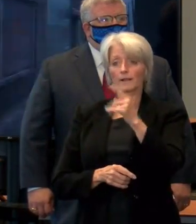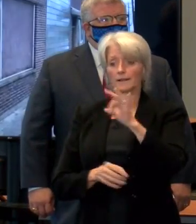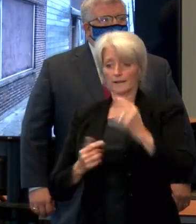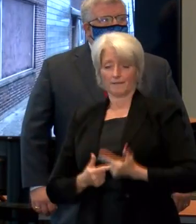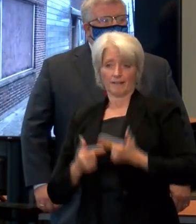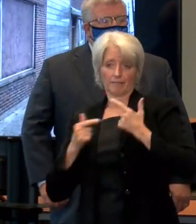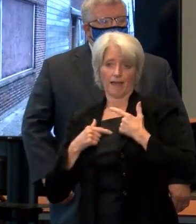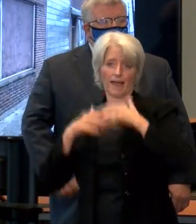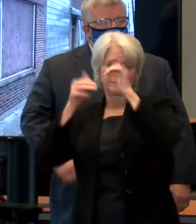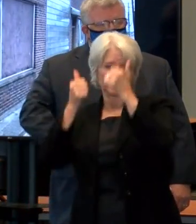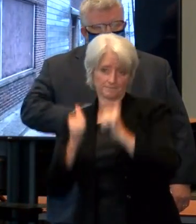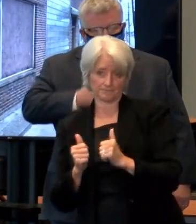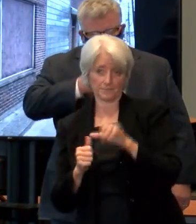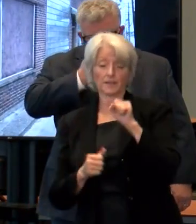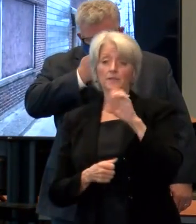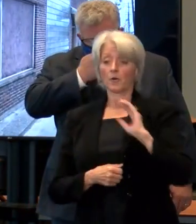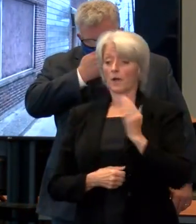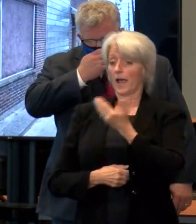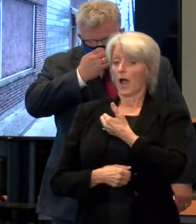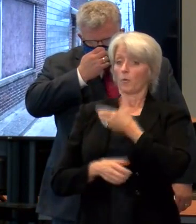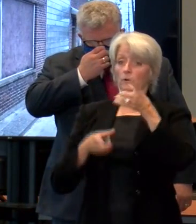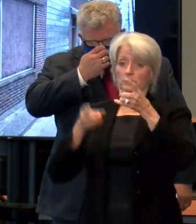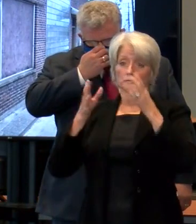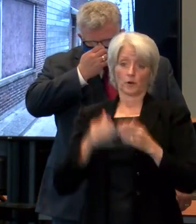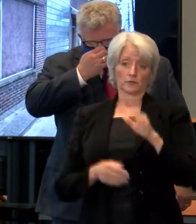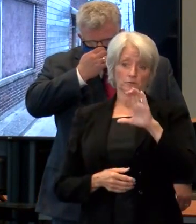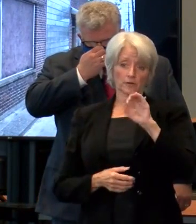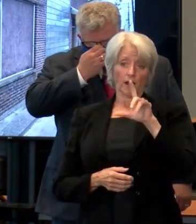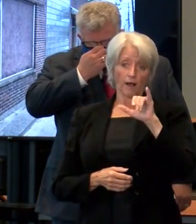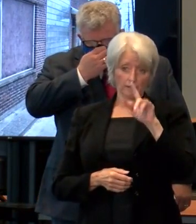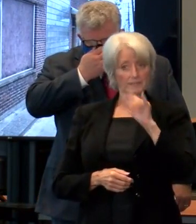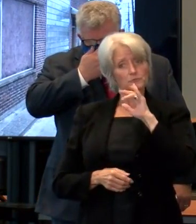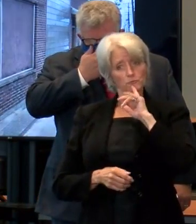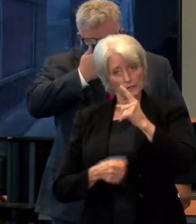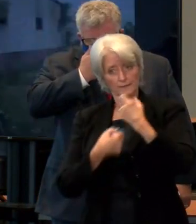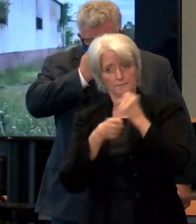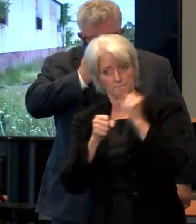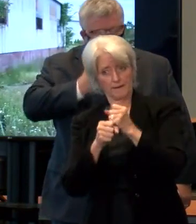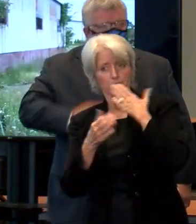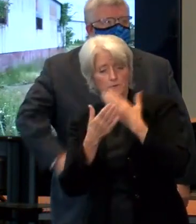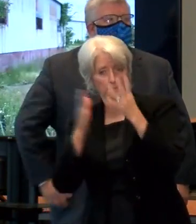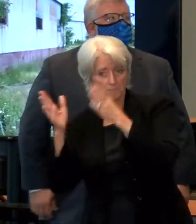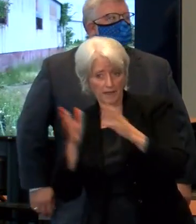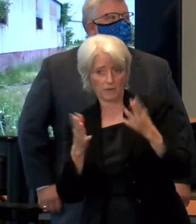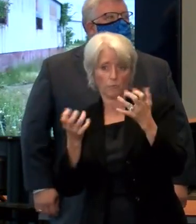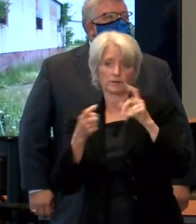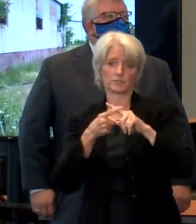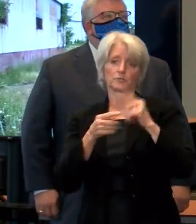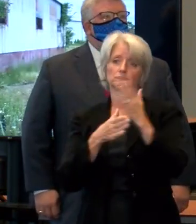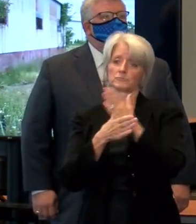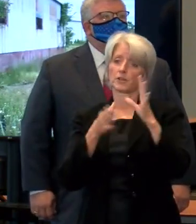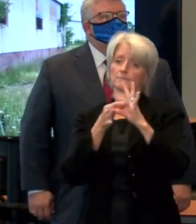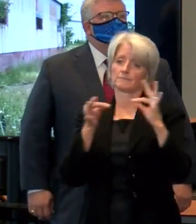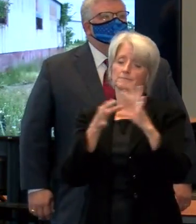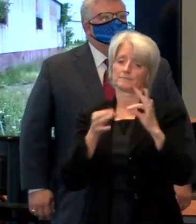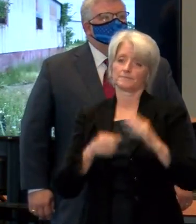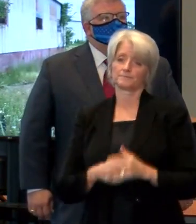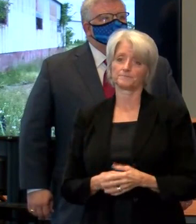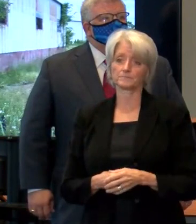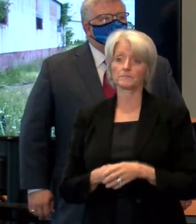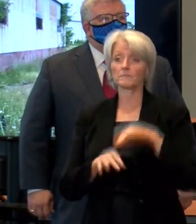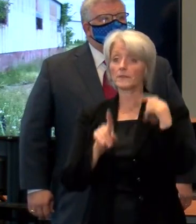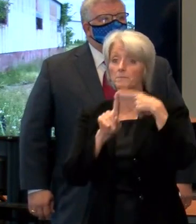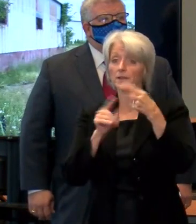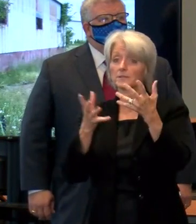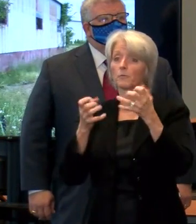Collins had made some intentional efforts today, and I want him to come to the floor to share with us that. And before we come, I also want to say